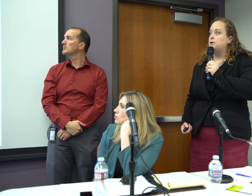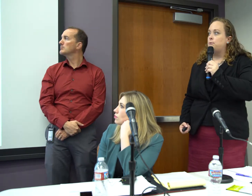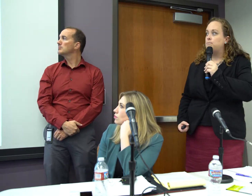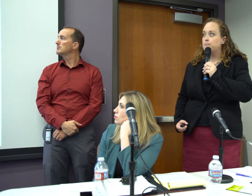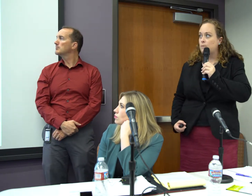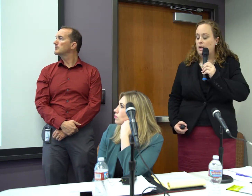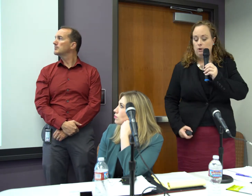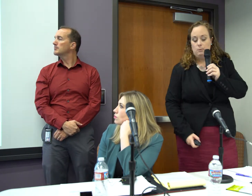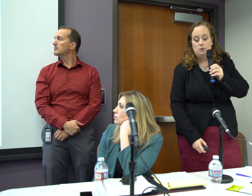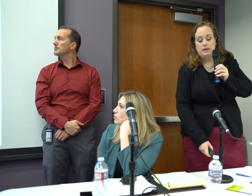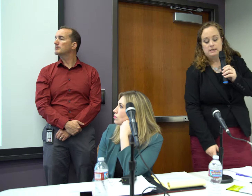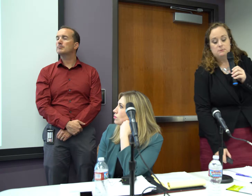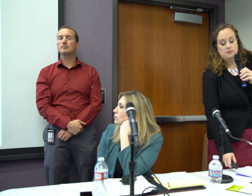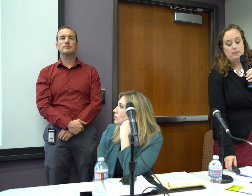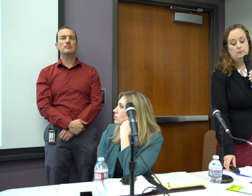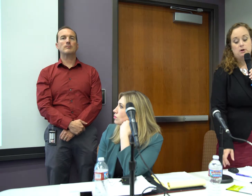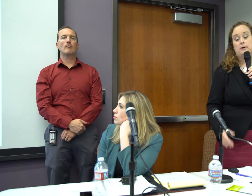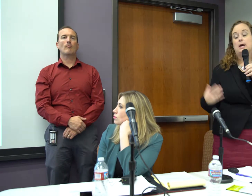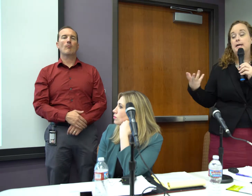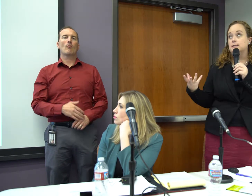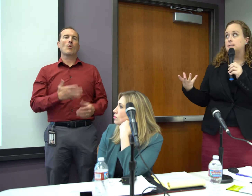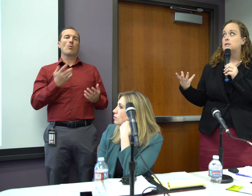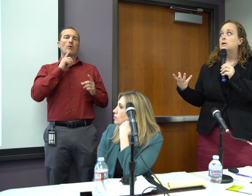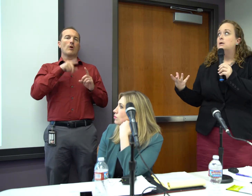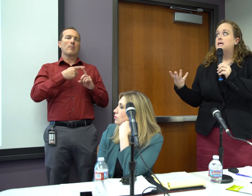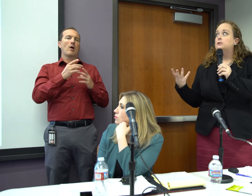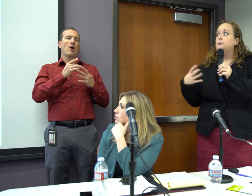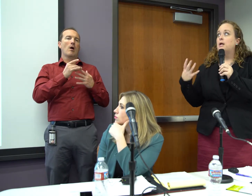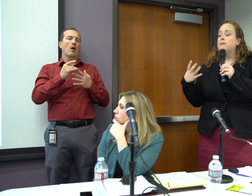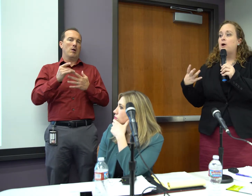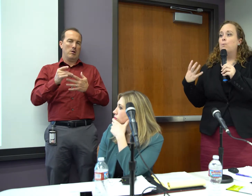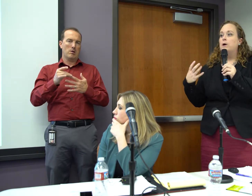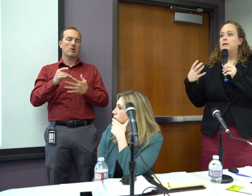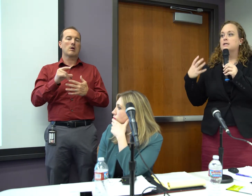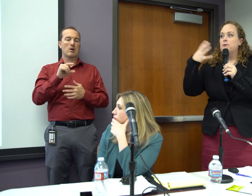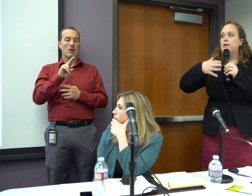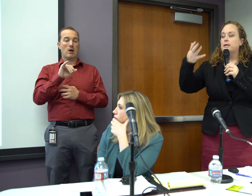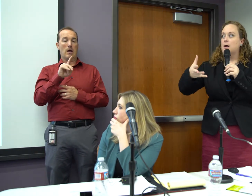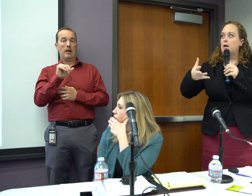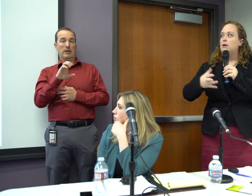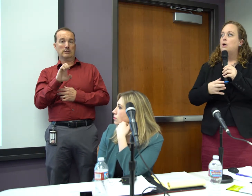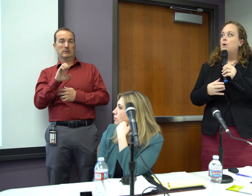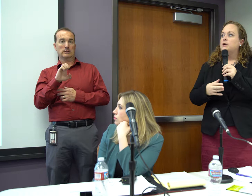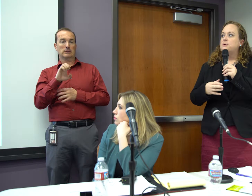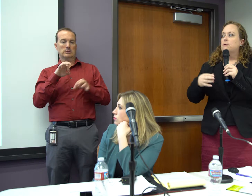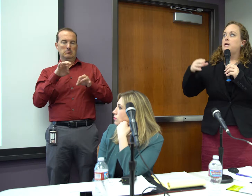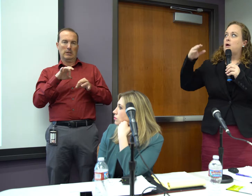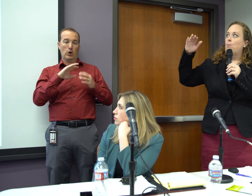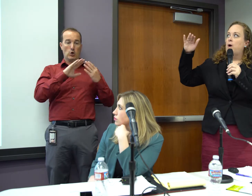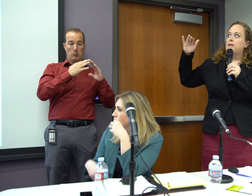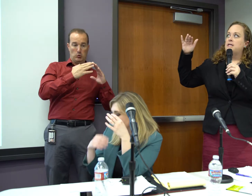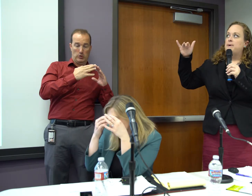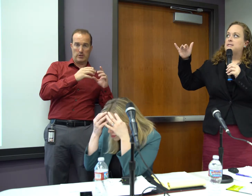these are also, when you look at, this is what I'm talking about when you're talking about guidance, tells you a lot about what is community and not. Because when you're